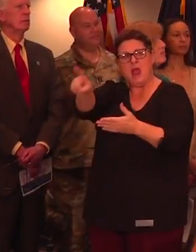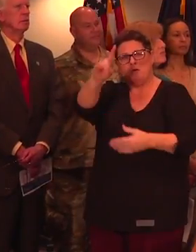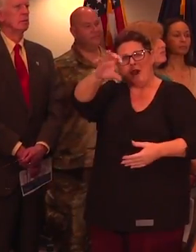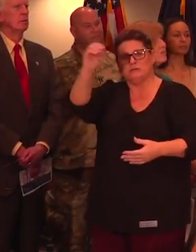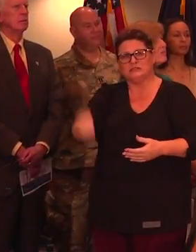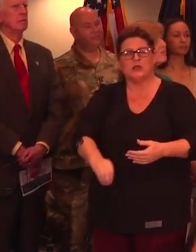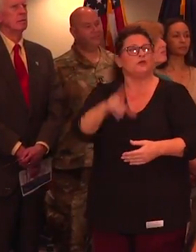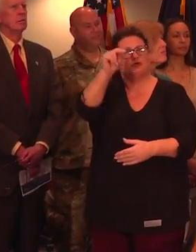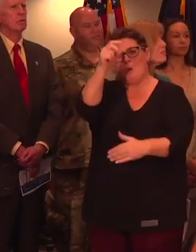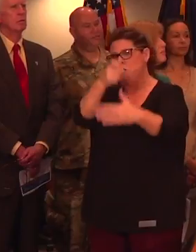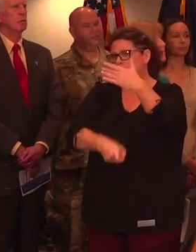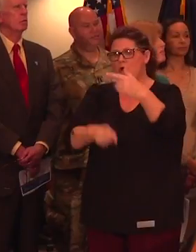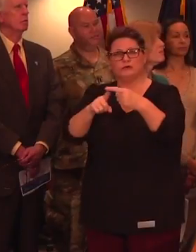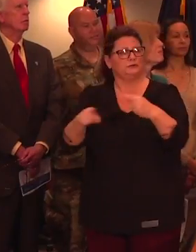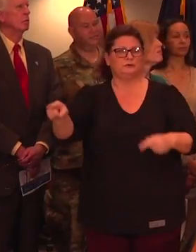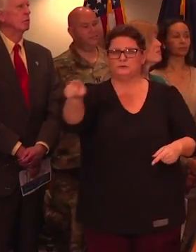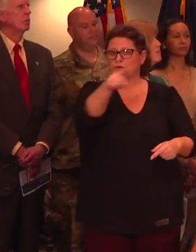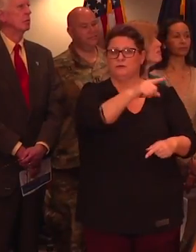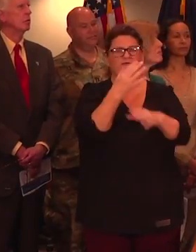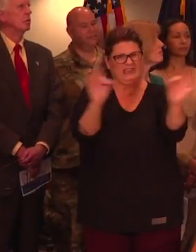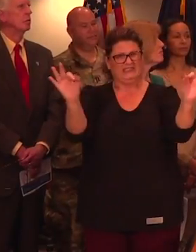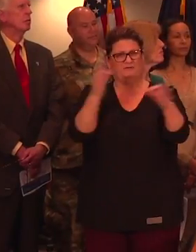the patients. This means that